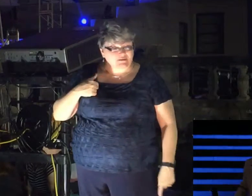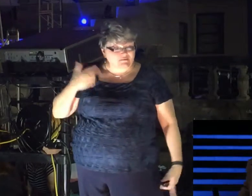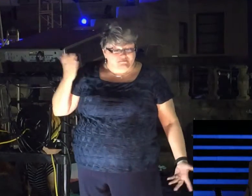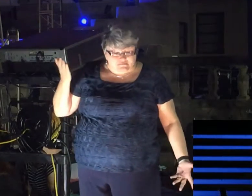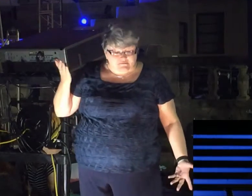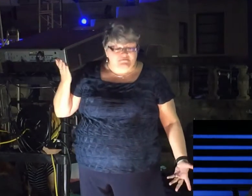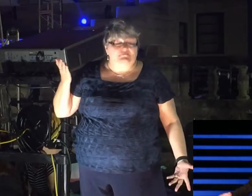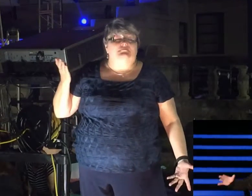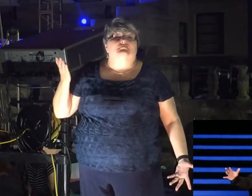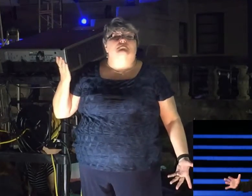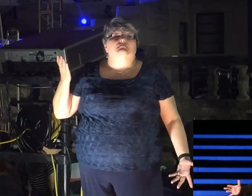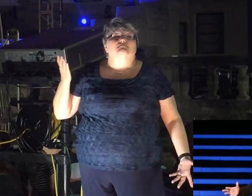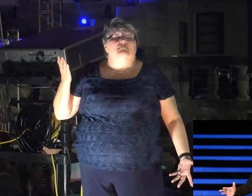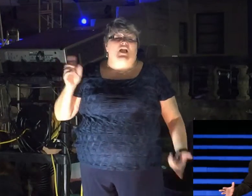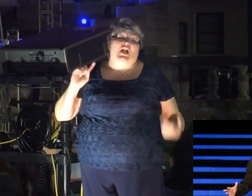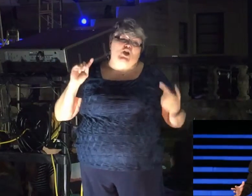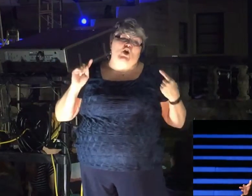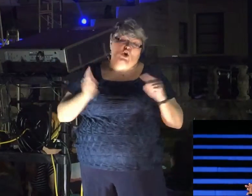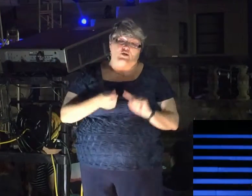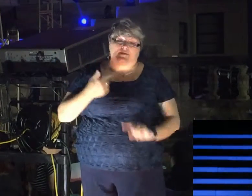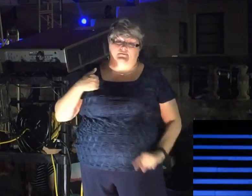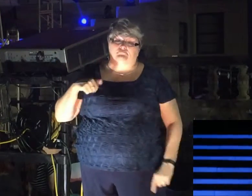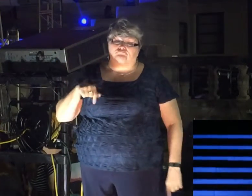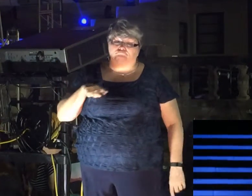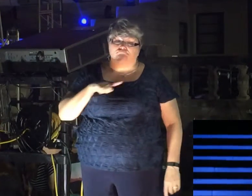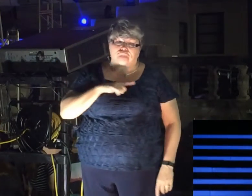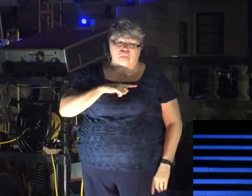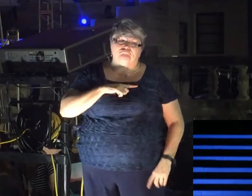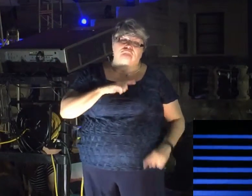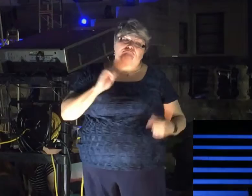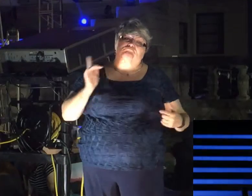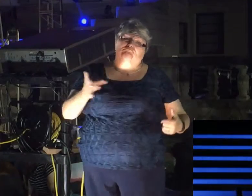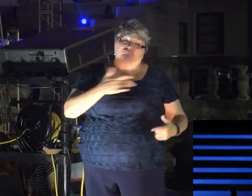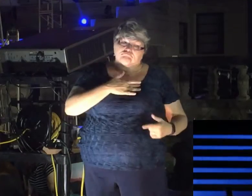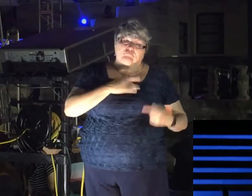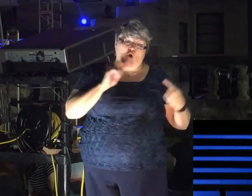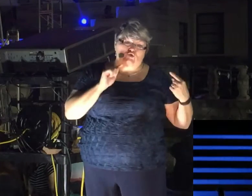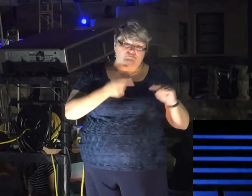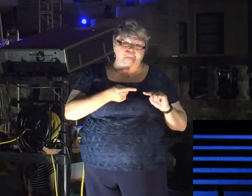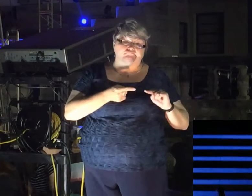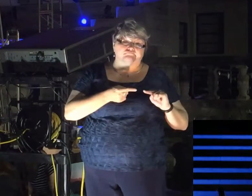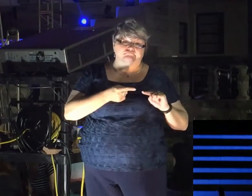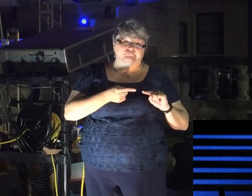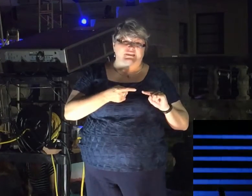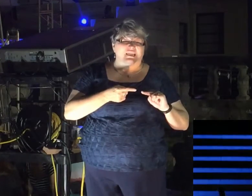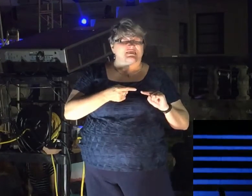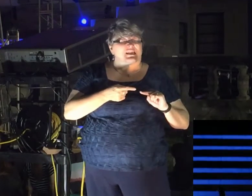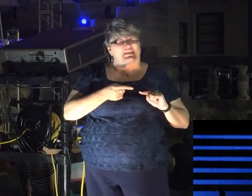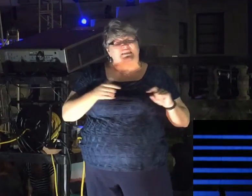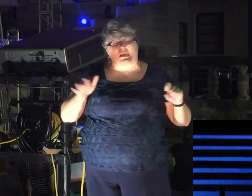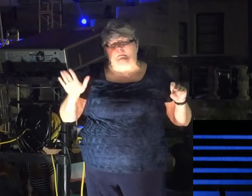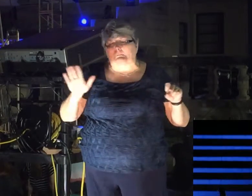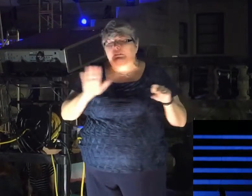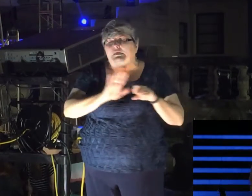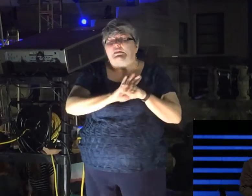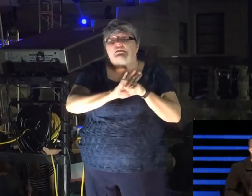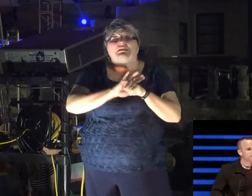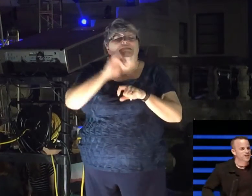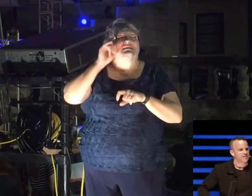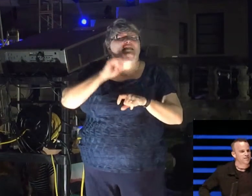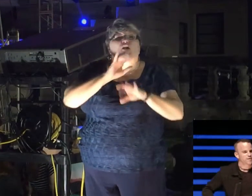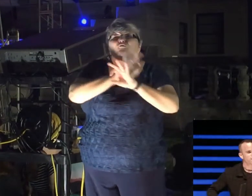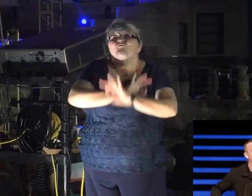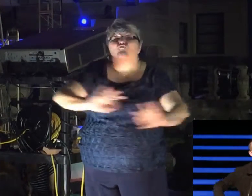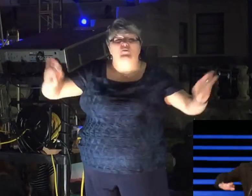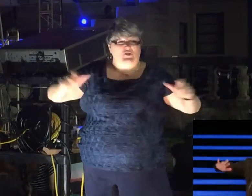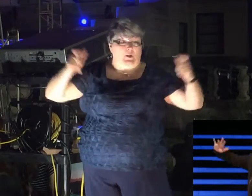this presentation. It hurts us. It hurts us. This complete